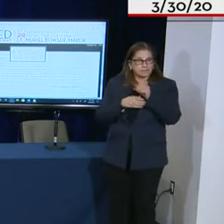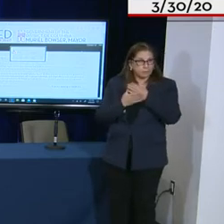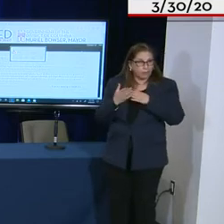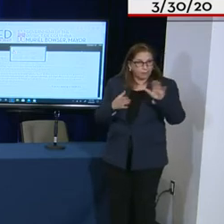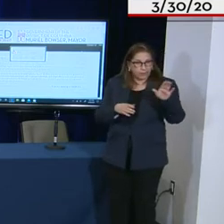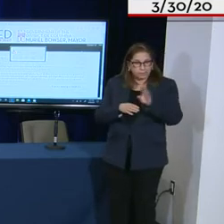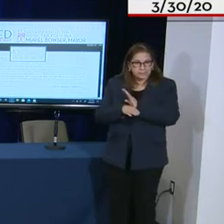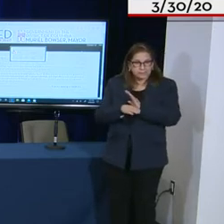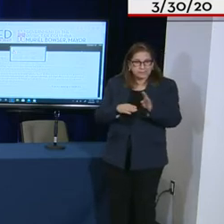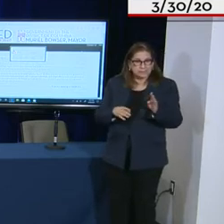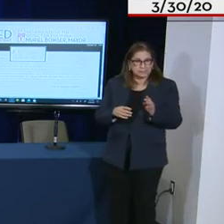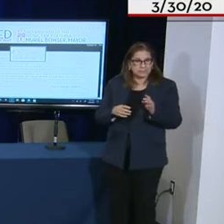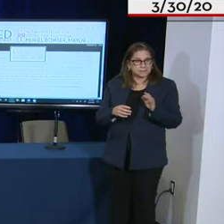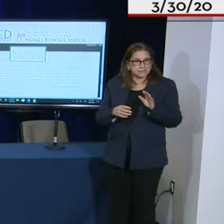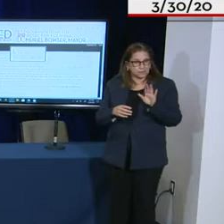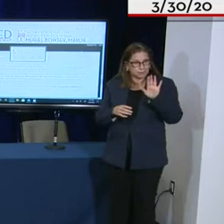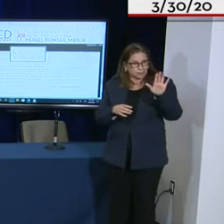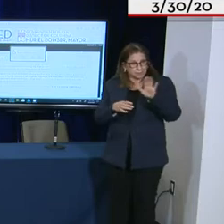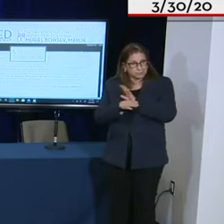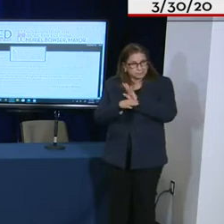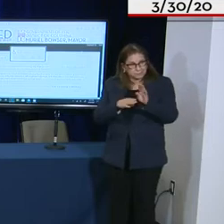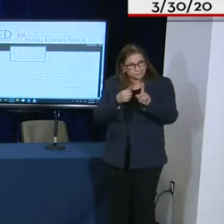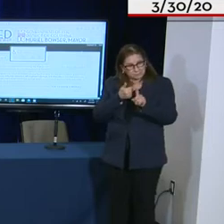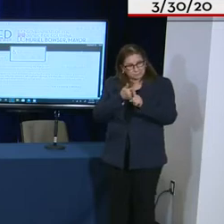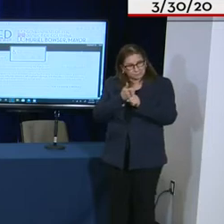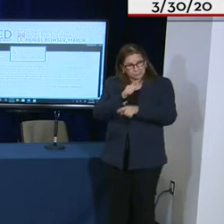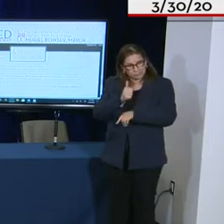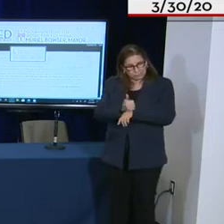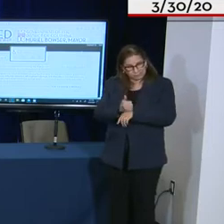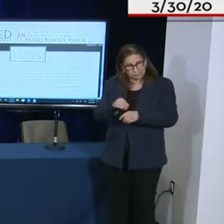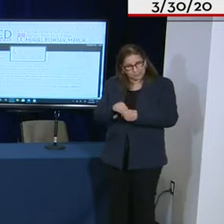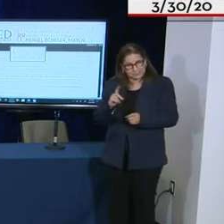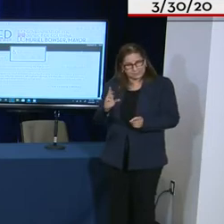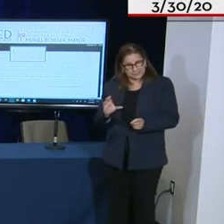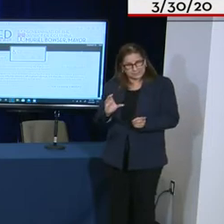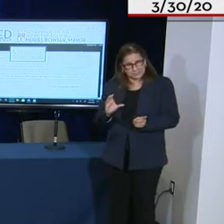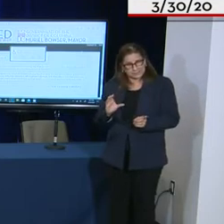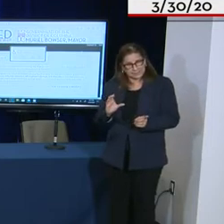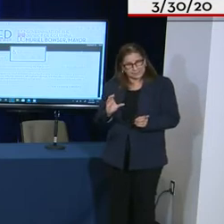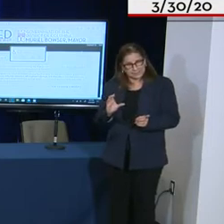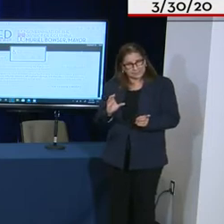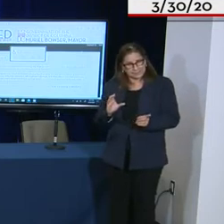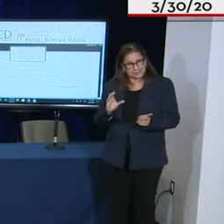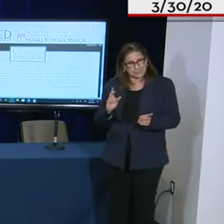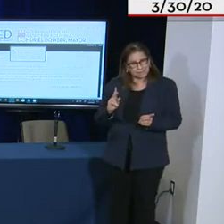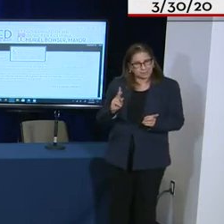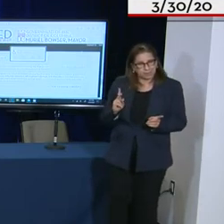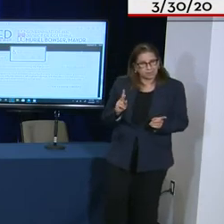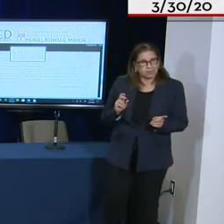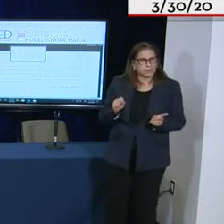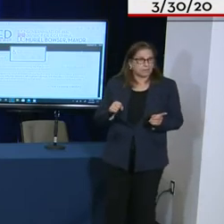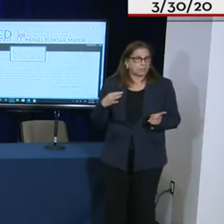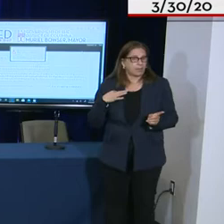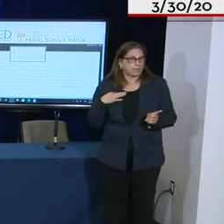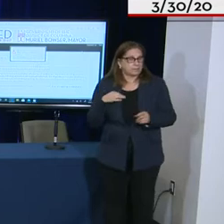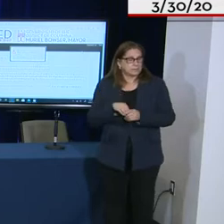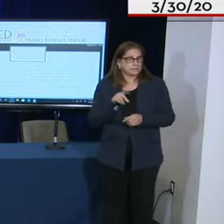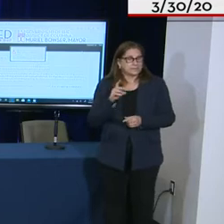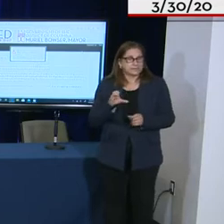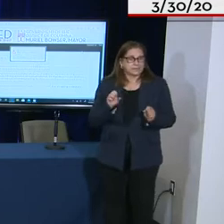entity itself is located physically in D.C., then the individuals would apply here in the District of